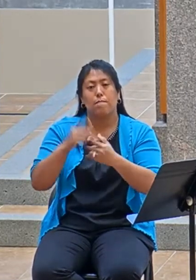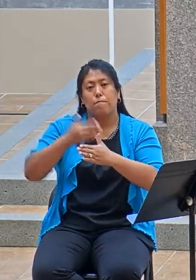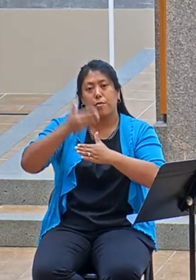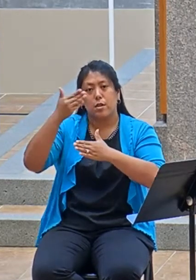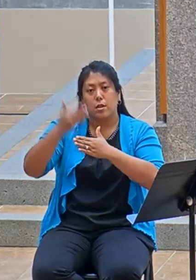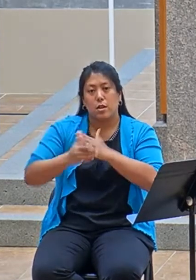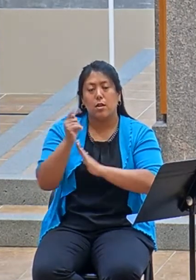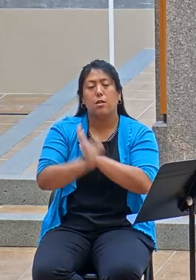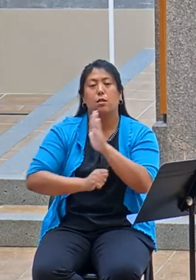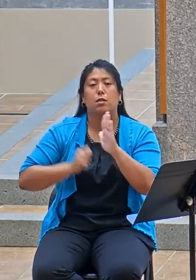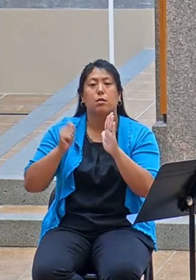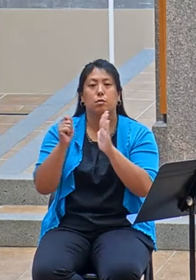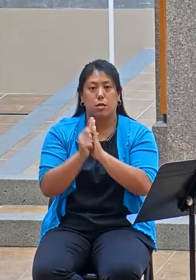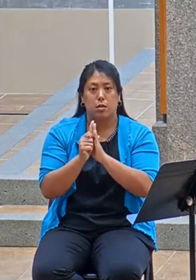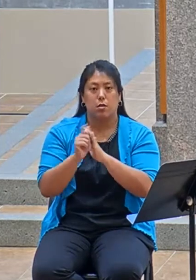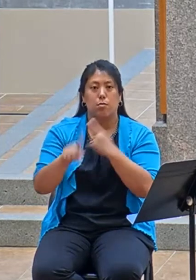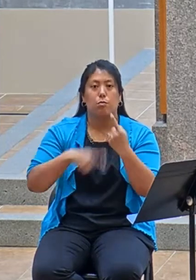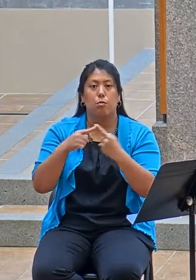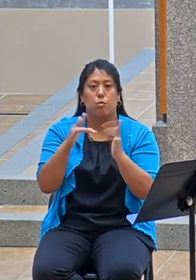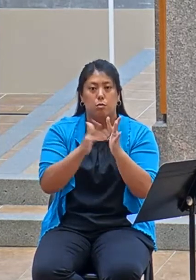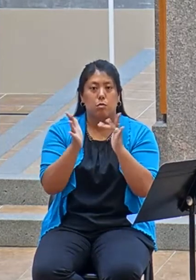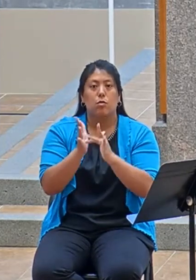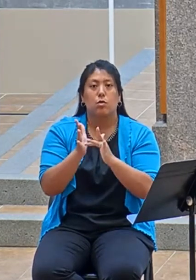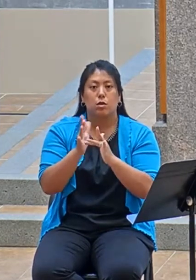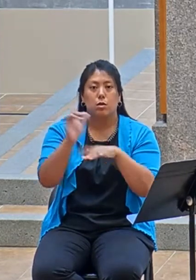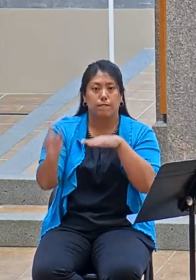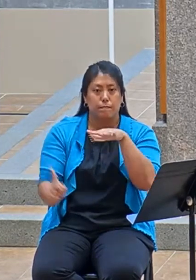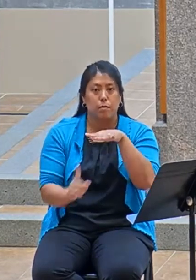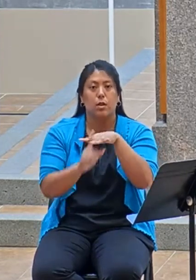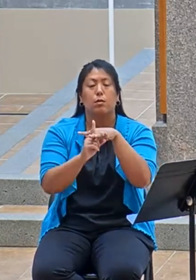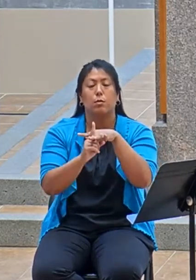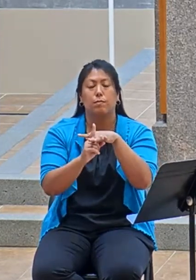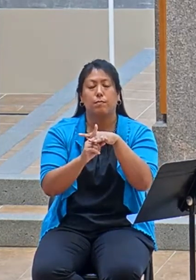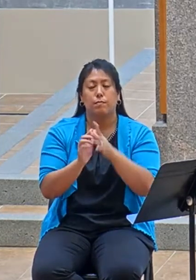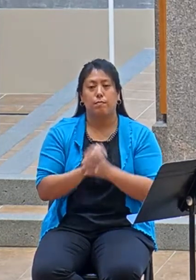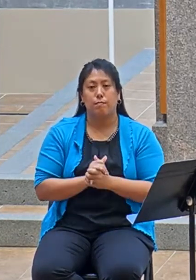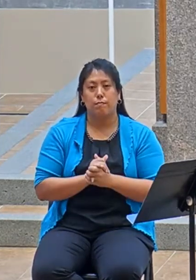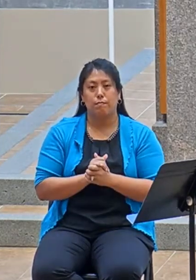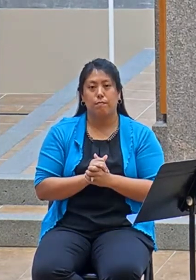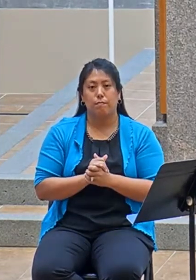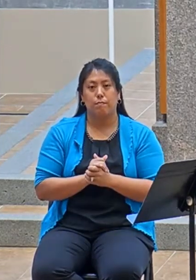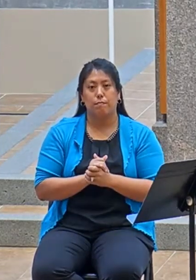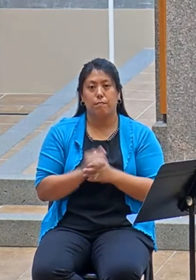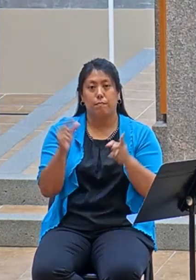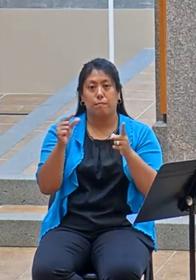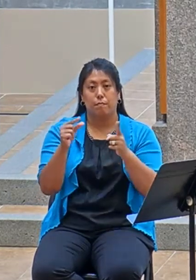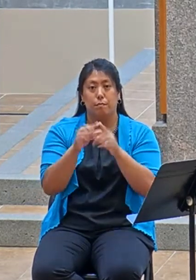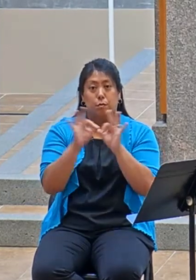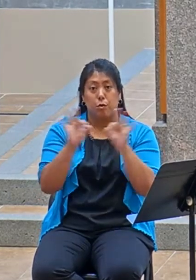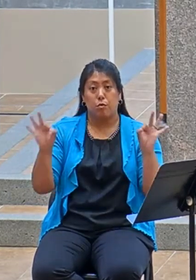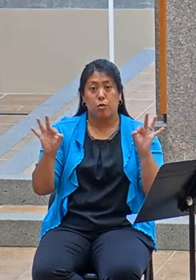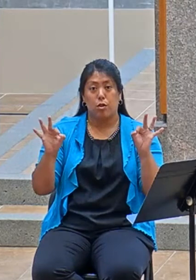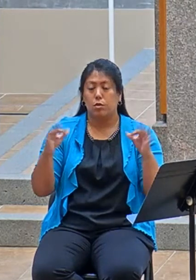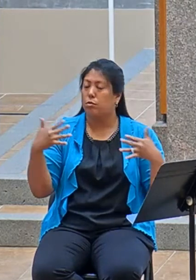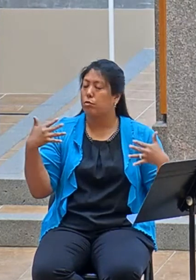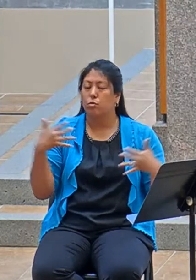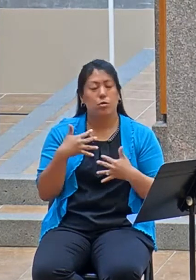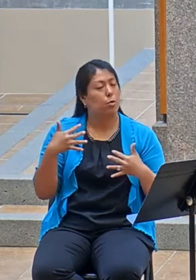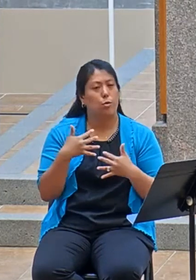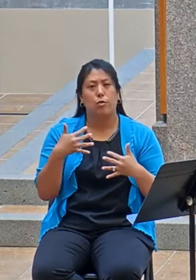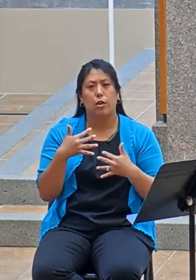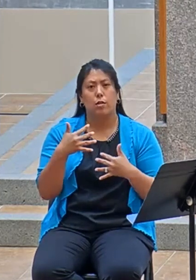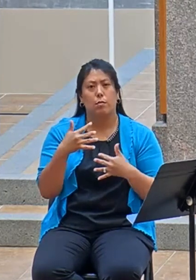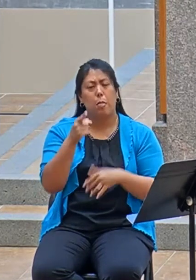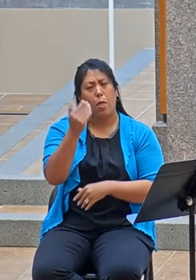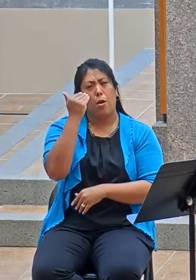the age, as Jesus tells us. Do not be afraid. Did you know